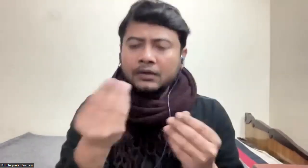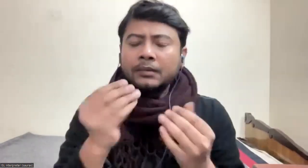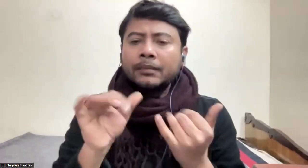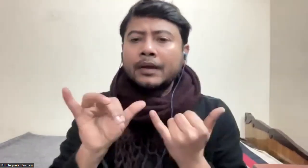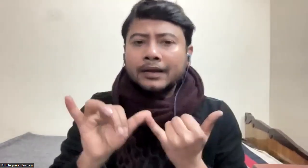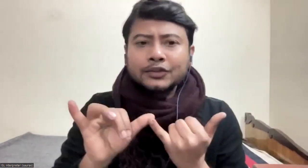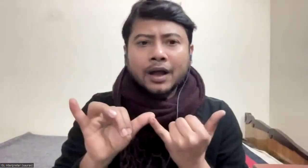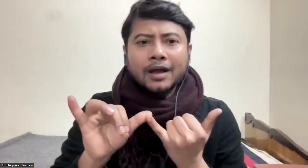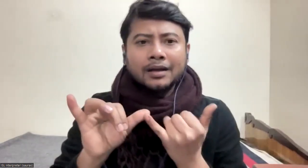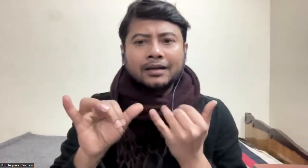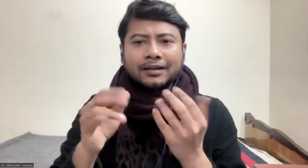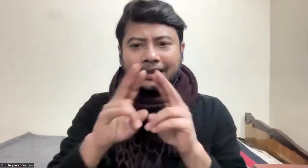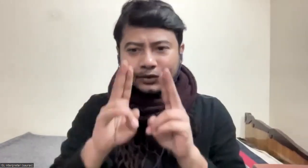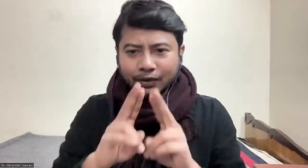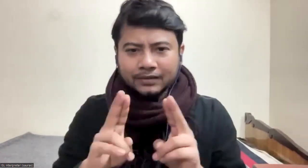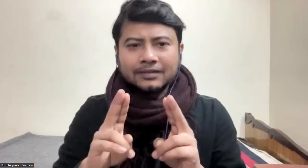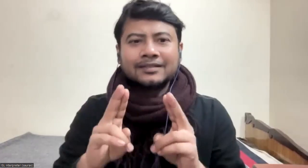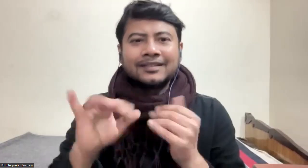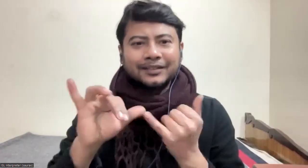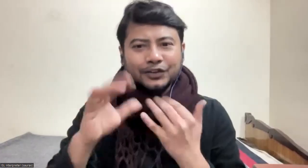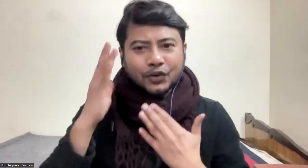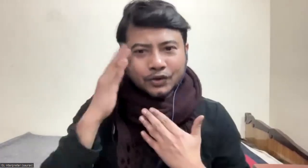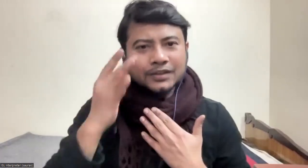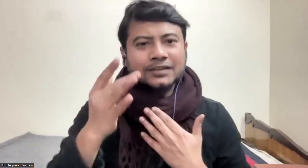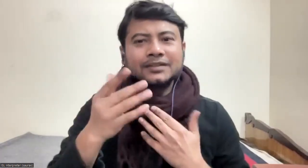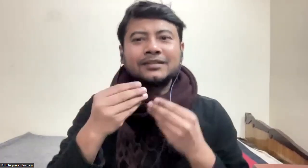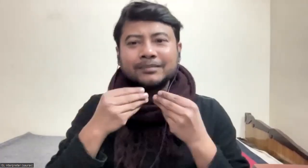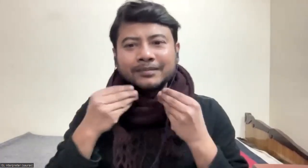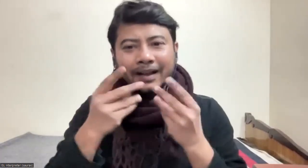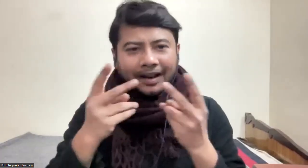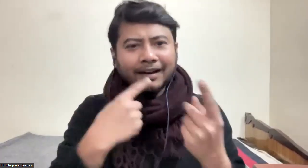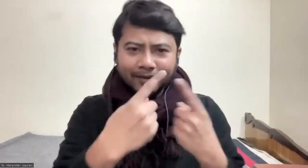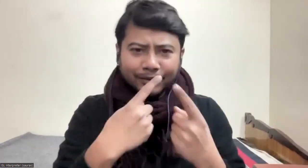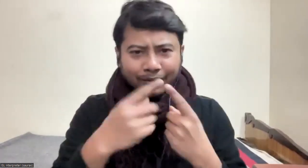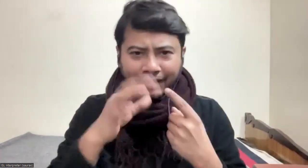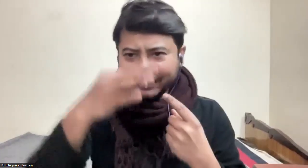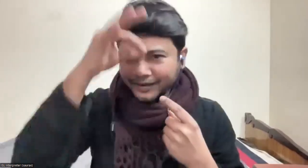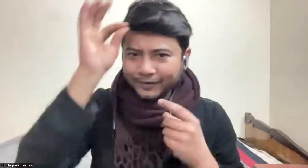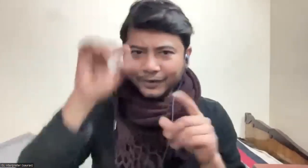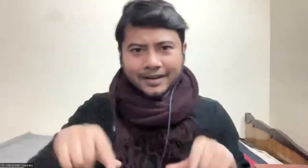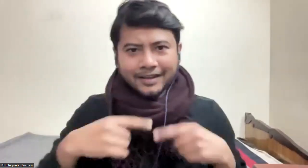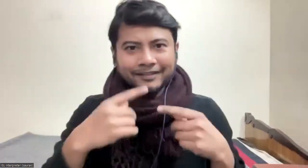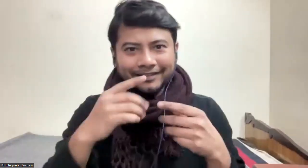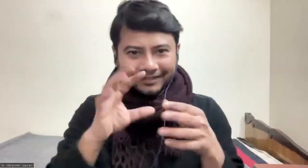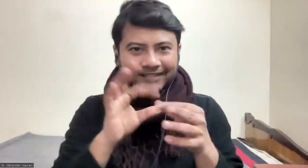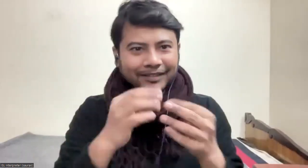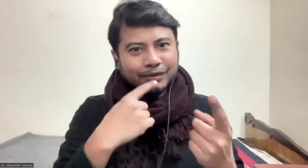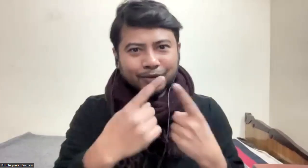things about God. So I'm sure you would be talking to other people and trying to explain to them,